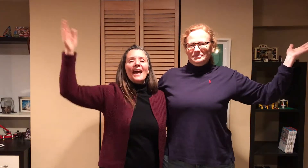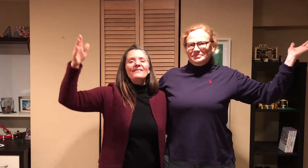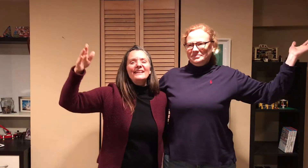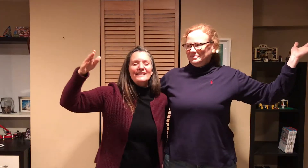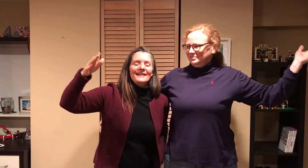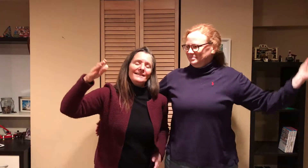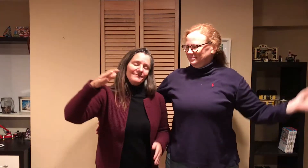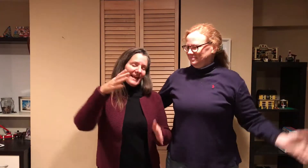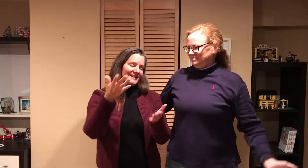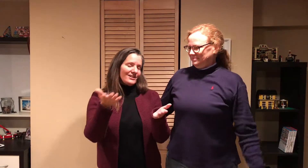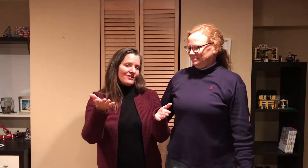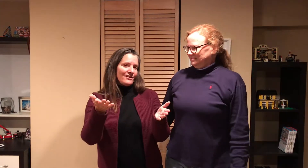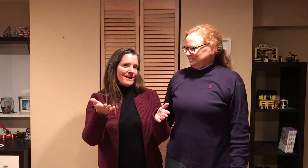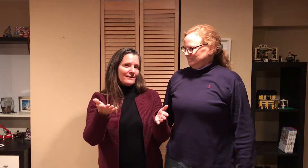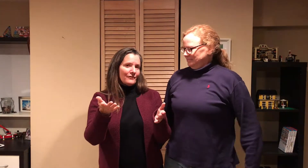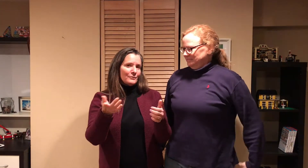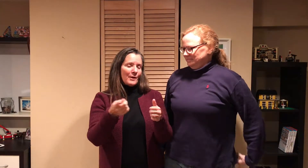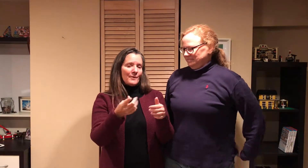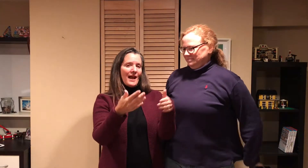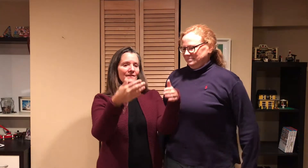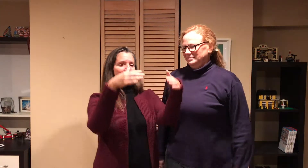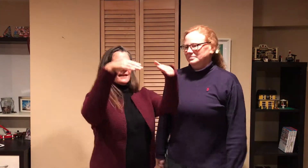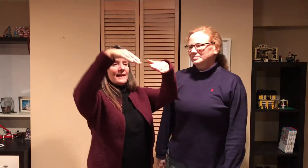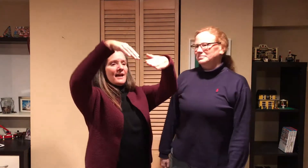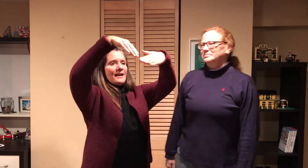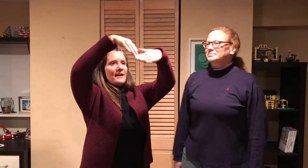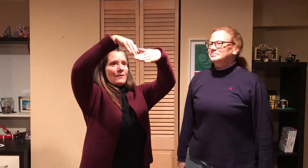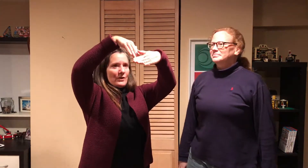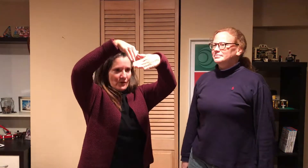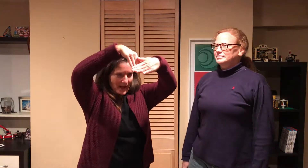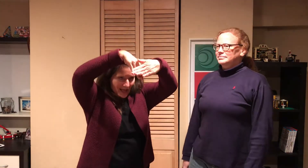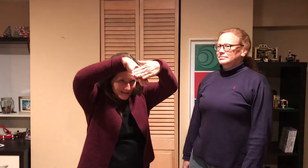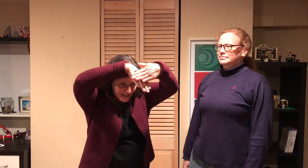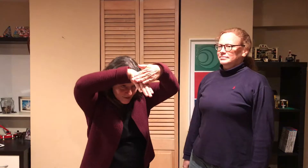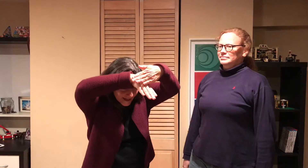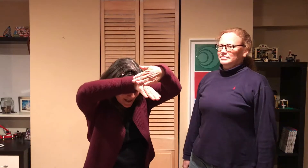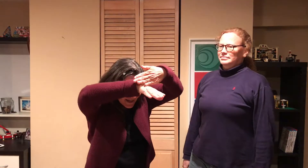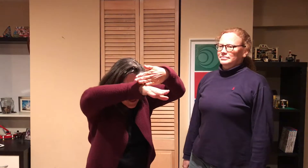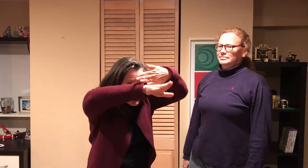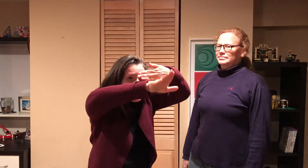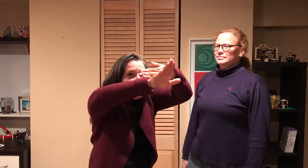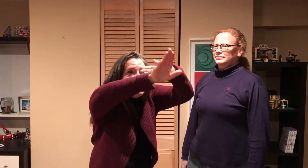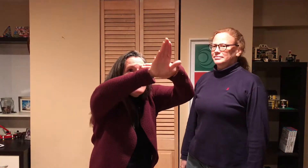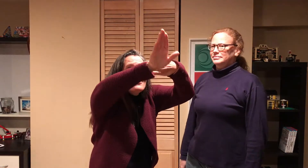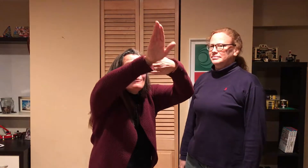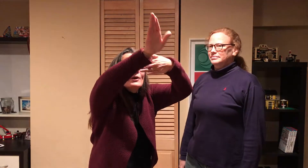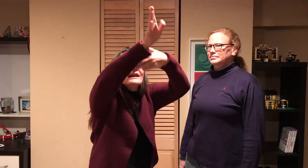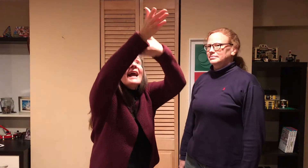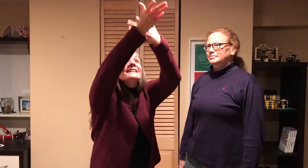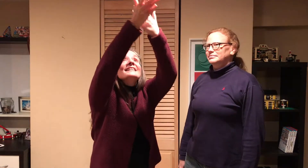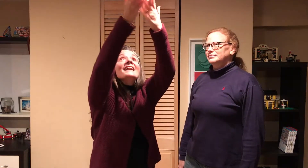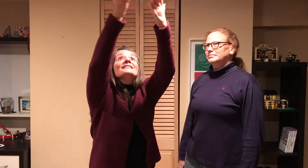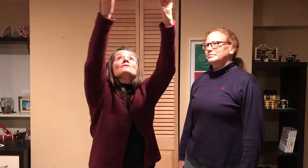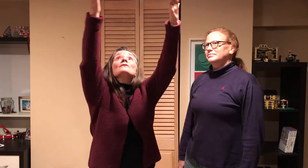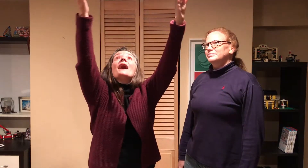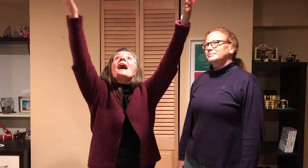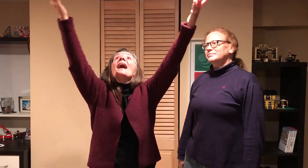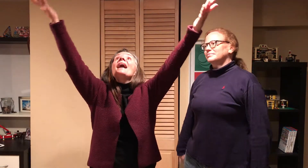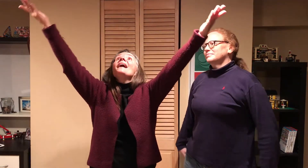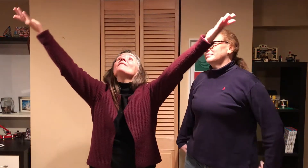heaven is done, I didn't show you that the first part, but heaven is like when you're entering into the pearly gates and it's way up